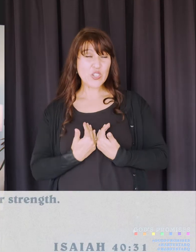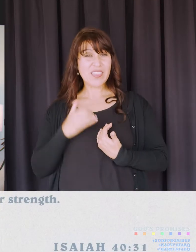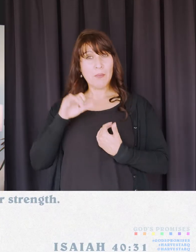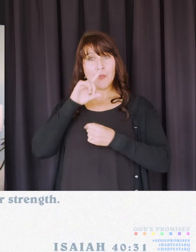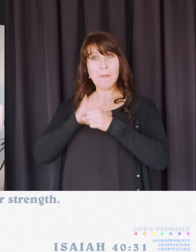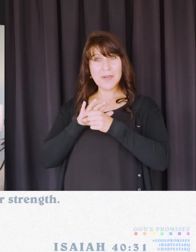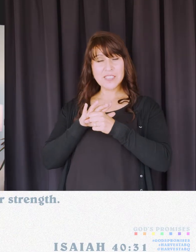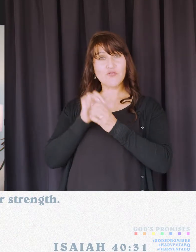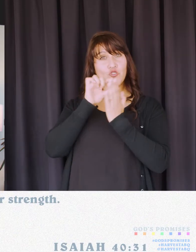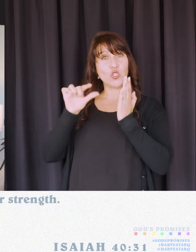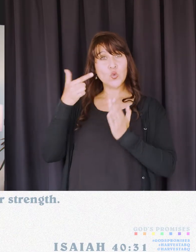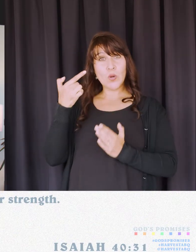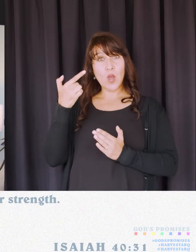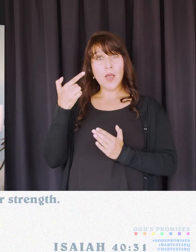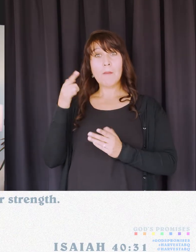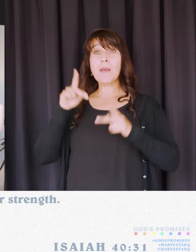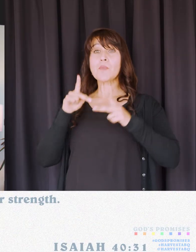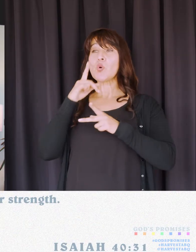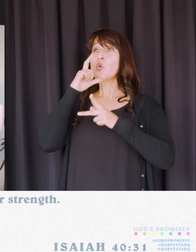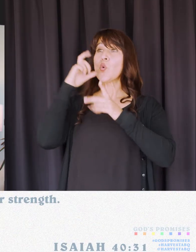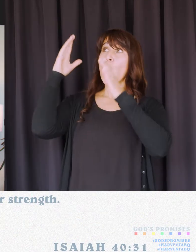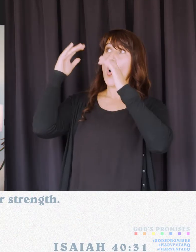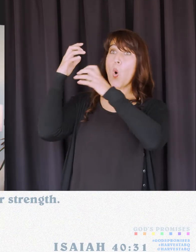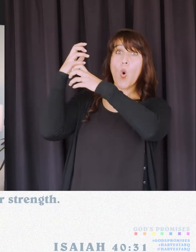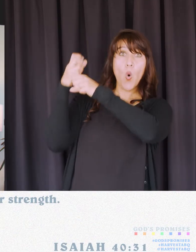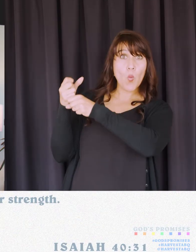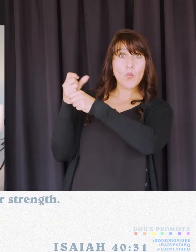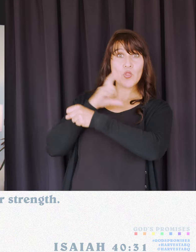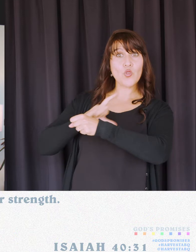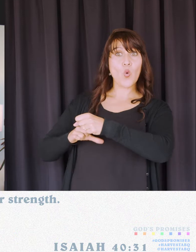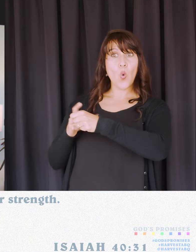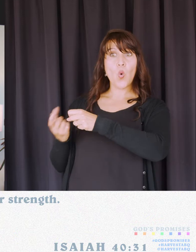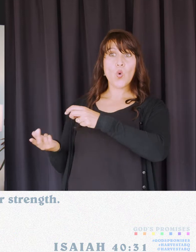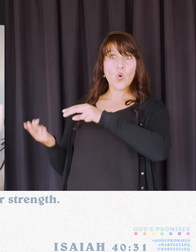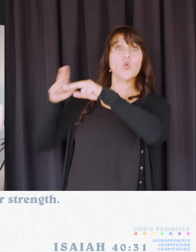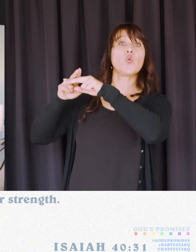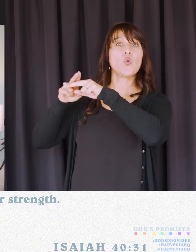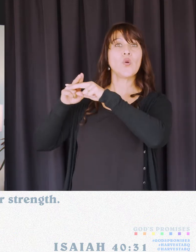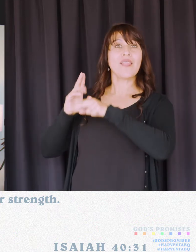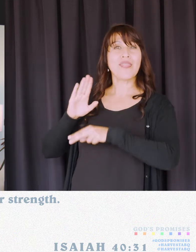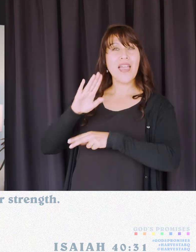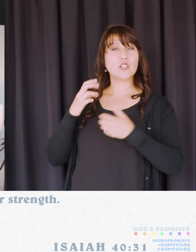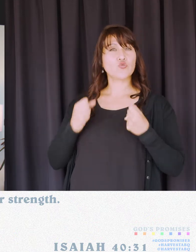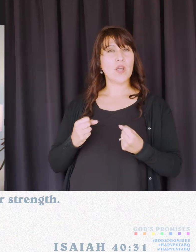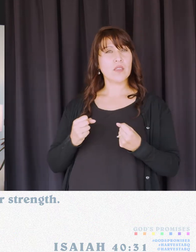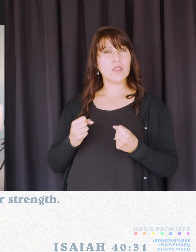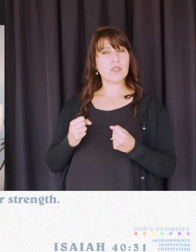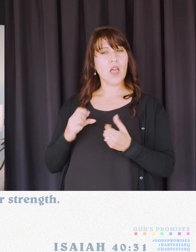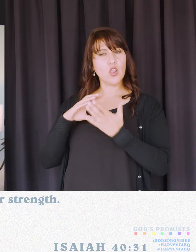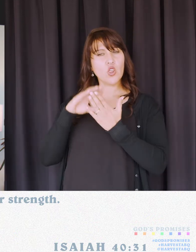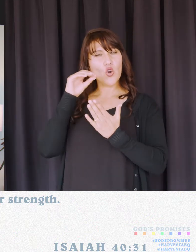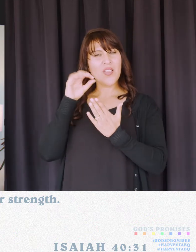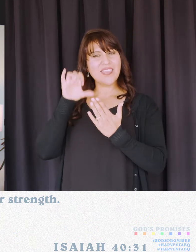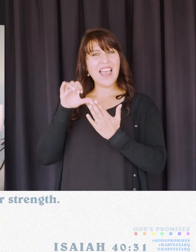But those who hope in the Lord will renew their strength. I grew up learning this verse in the